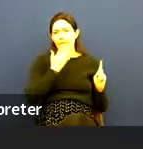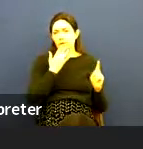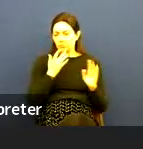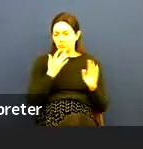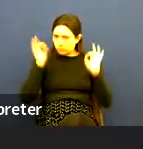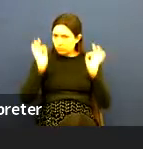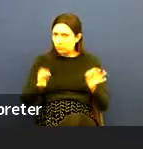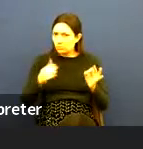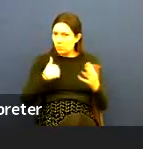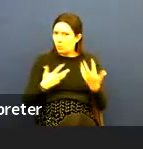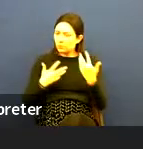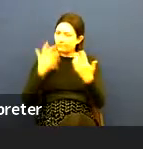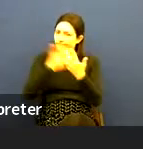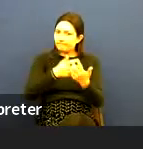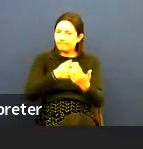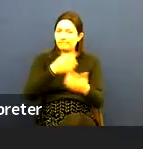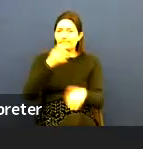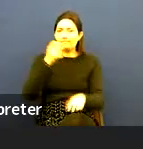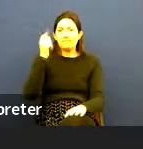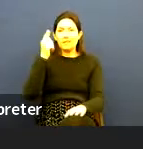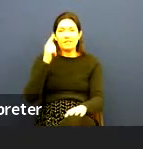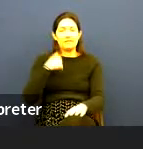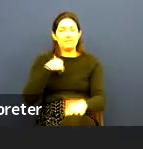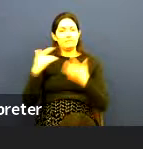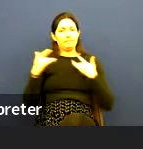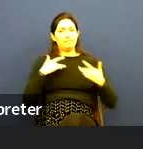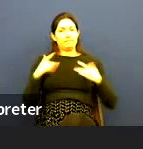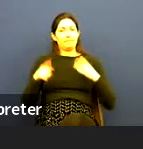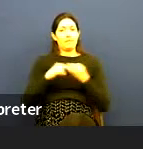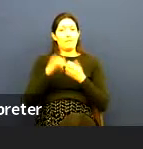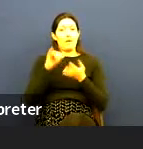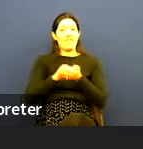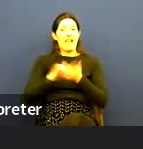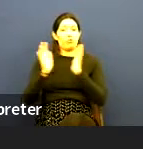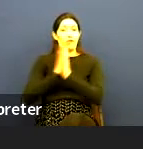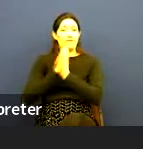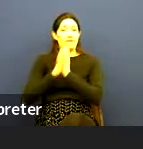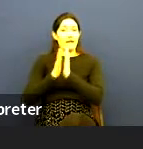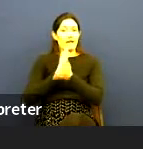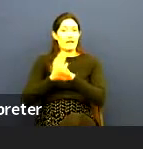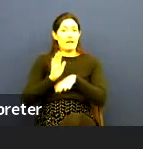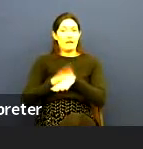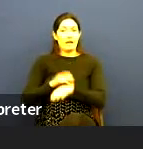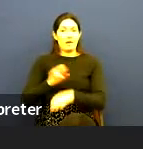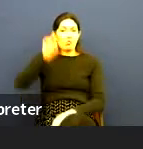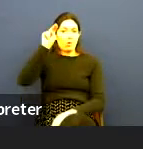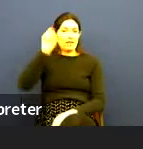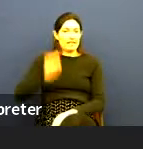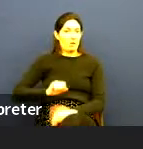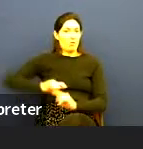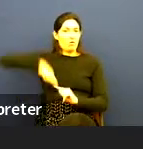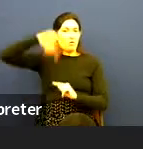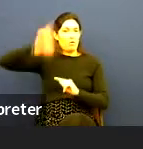Is how this traffic or this movement across north-south works.